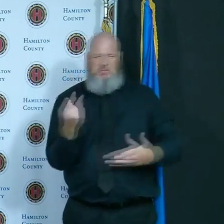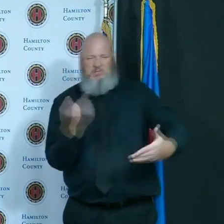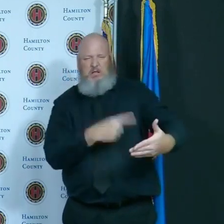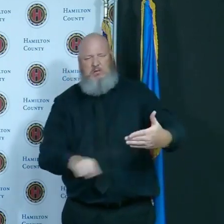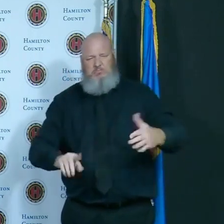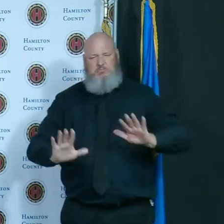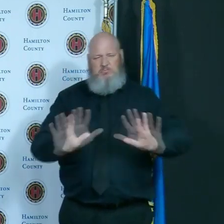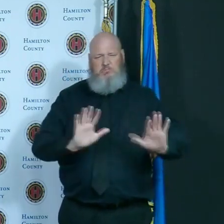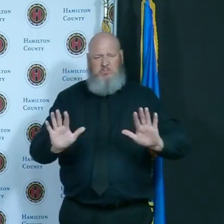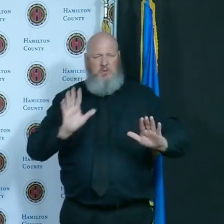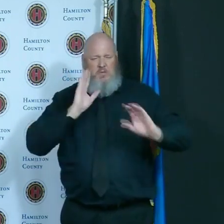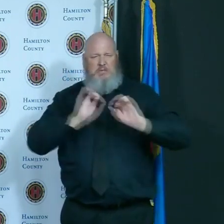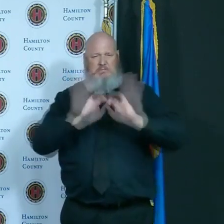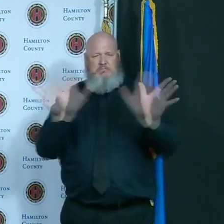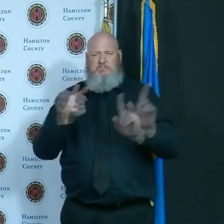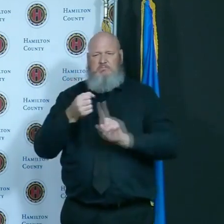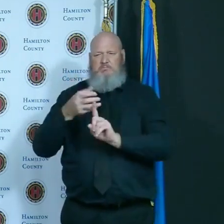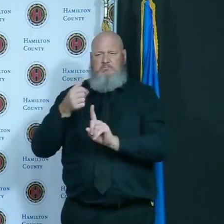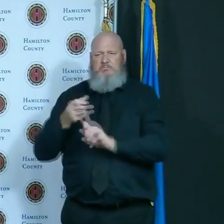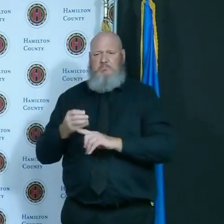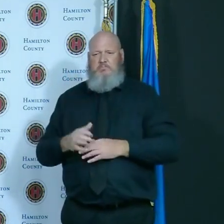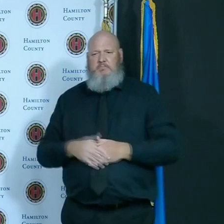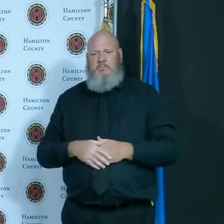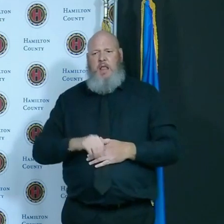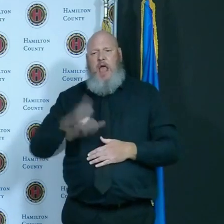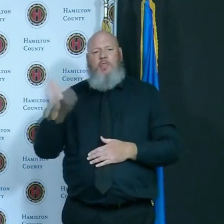Okay, my follow-up question is for Ms. Harris.